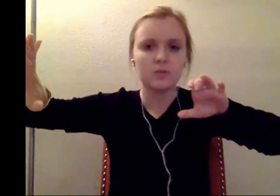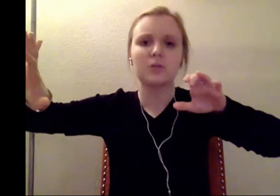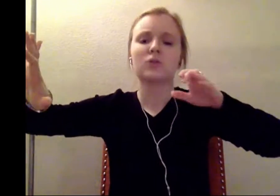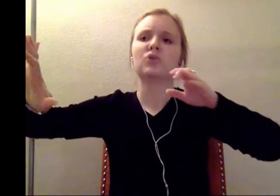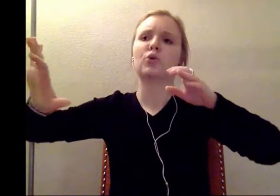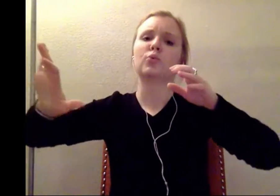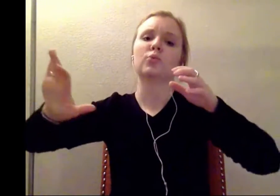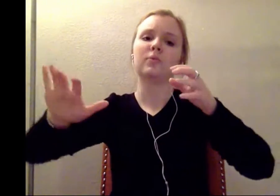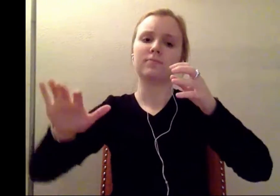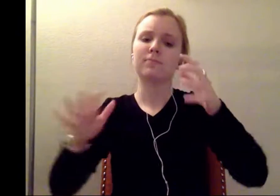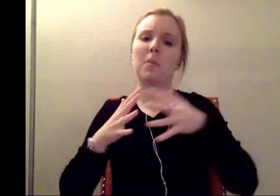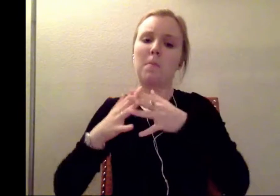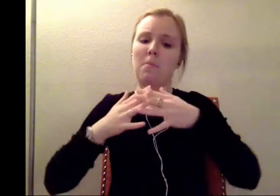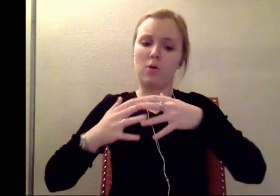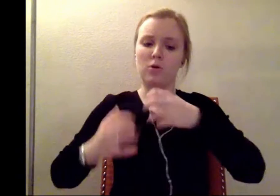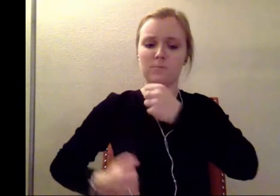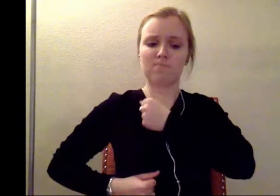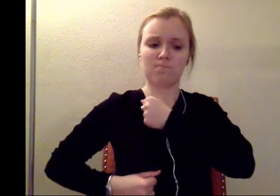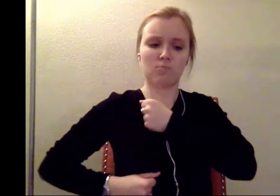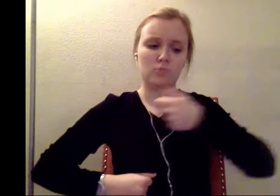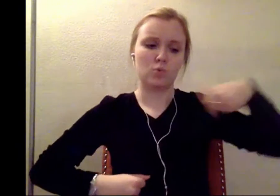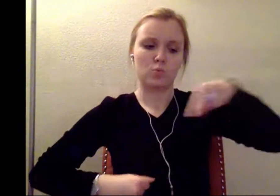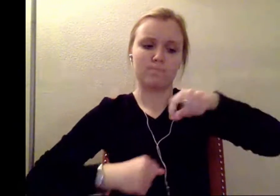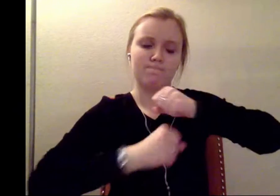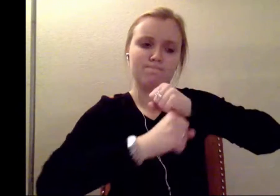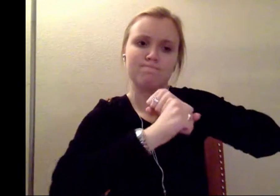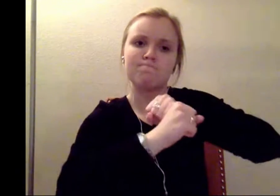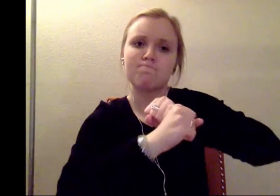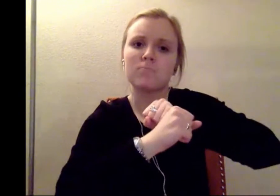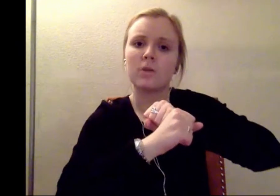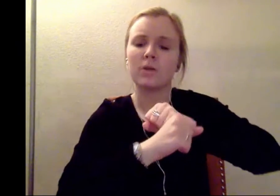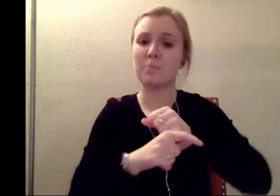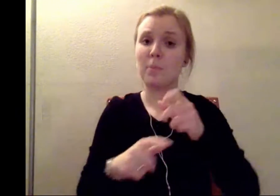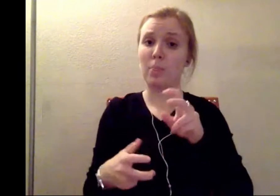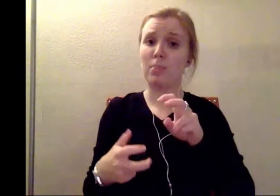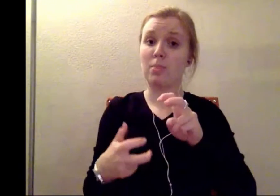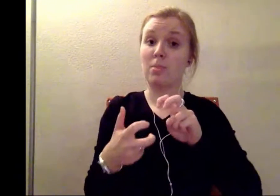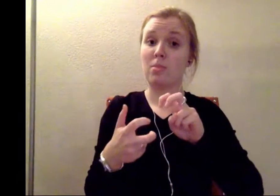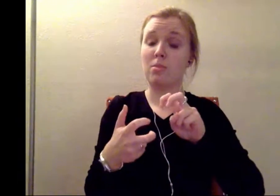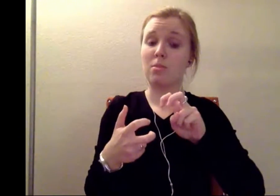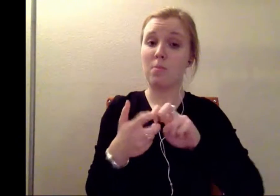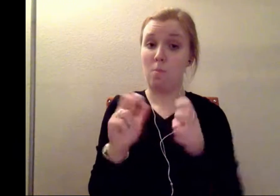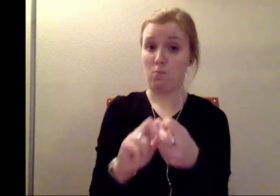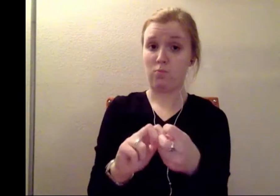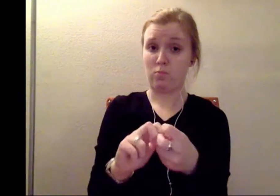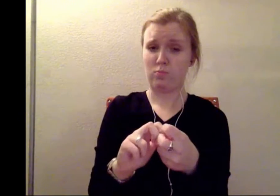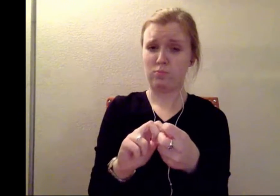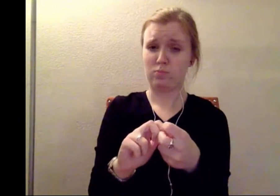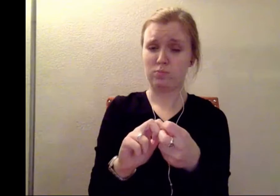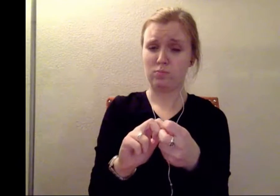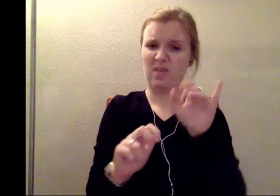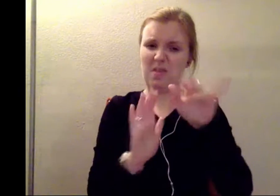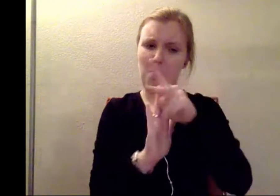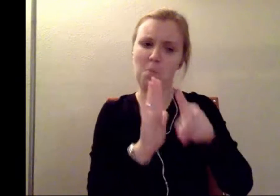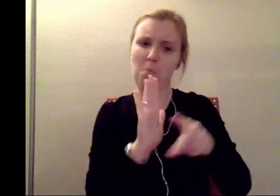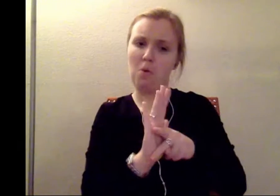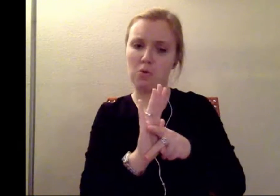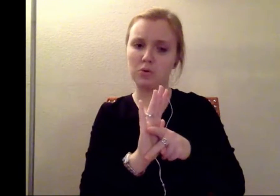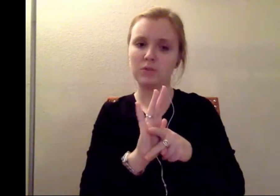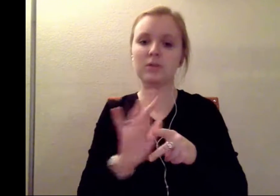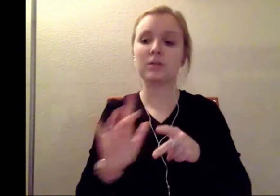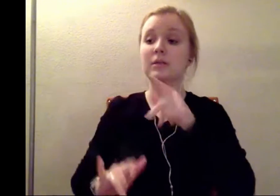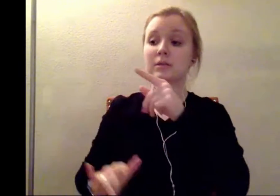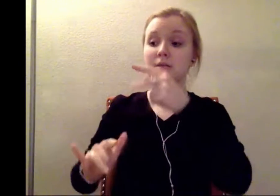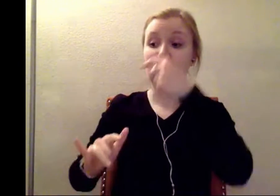had secured. The problem with that is the Vietnamese, part of their religious practices, part of their